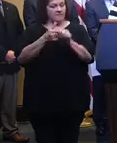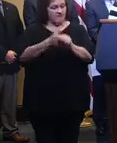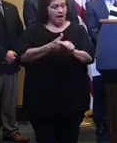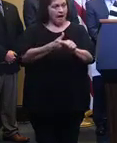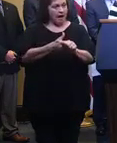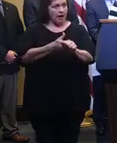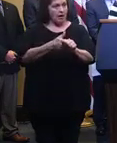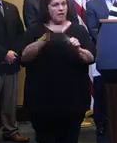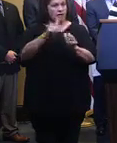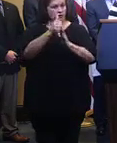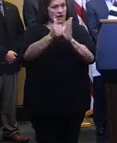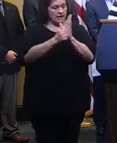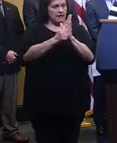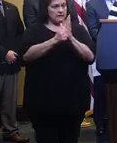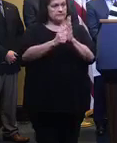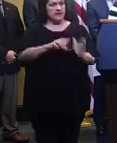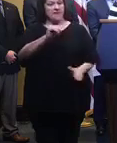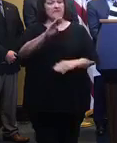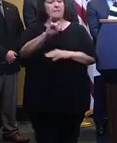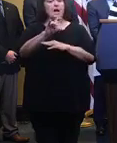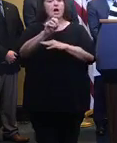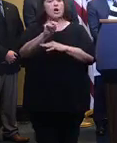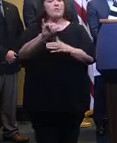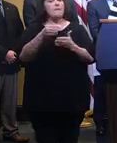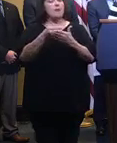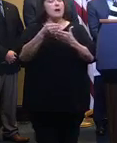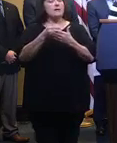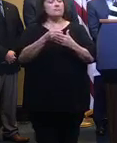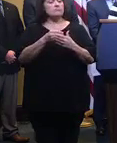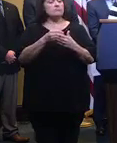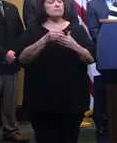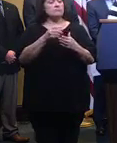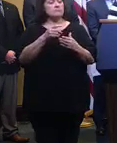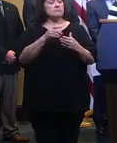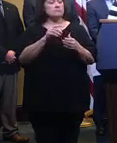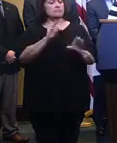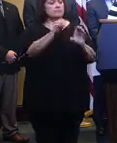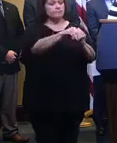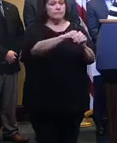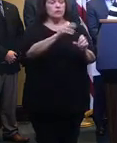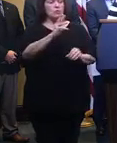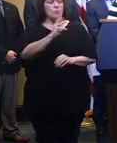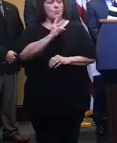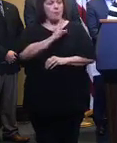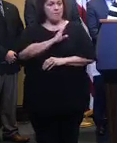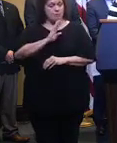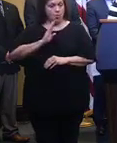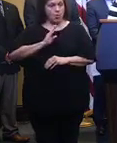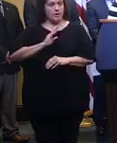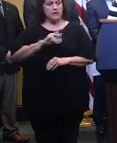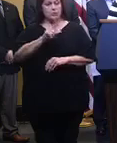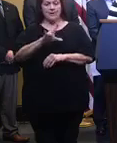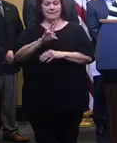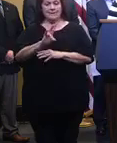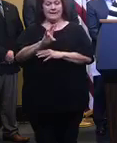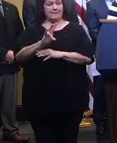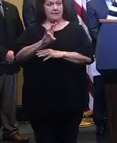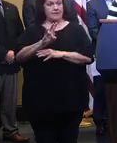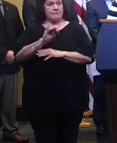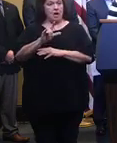forth $50 million in one-time money for the Sewerage and Water Board, in addition to $27 million